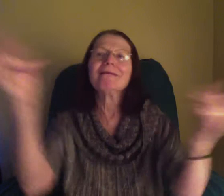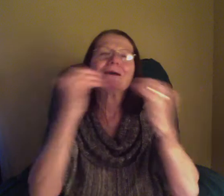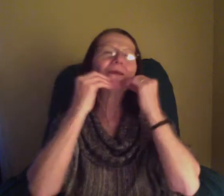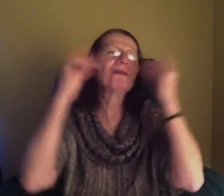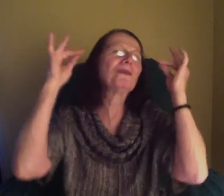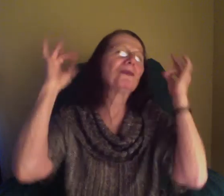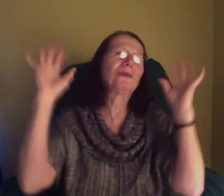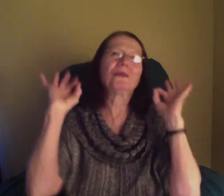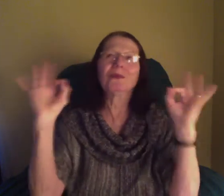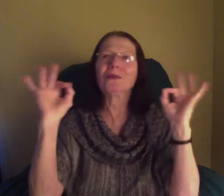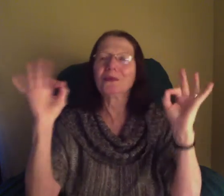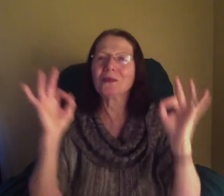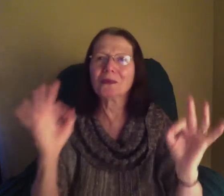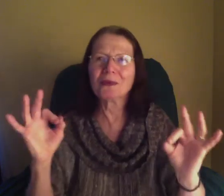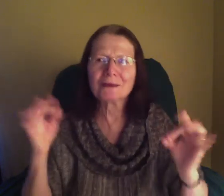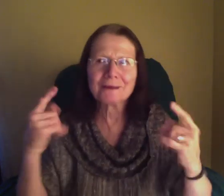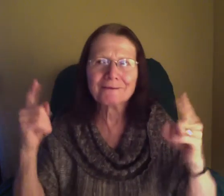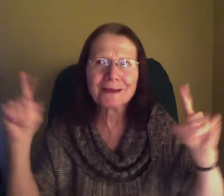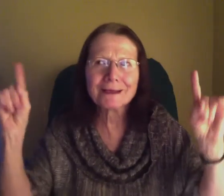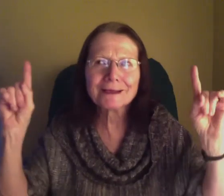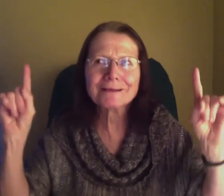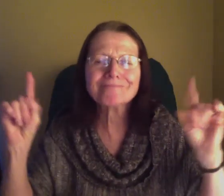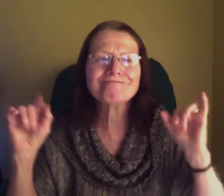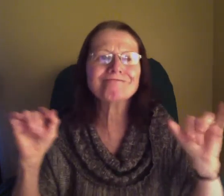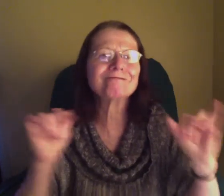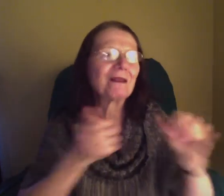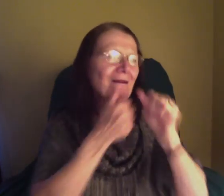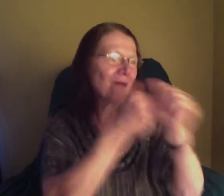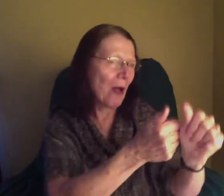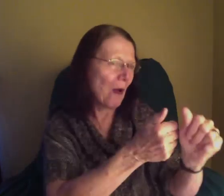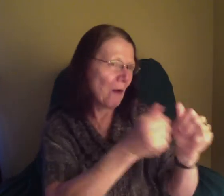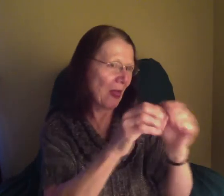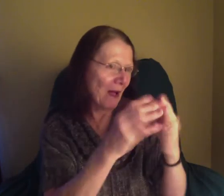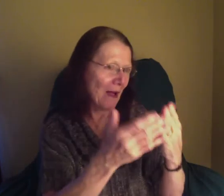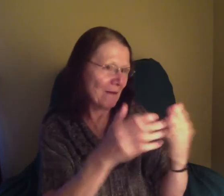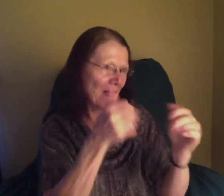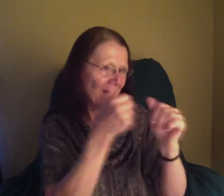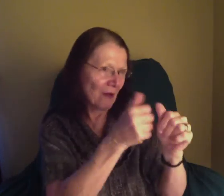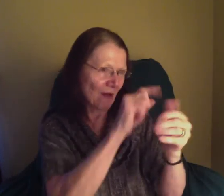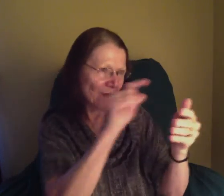and I thought that was